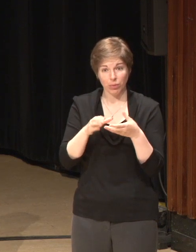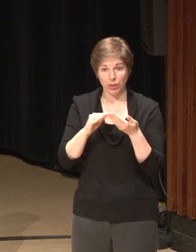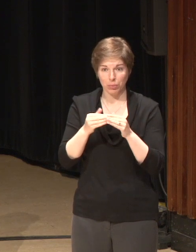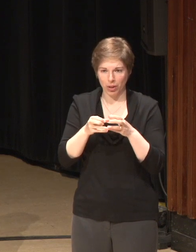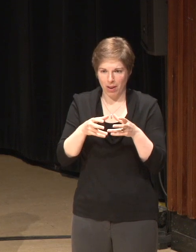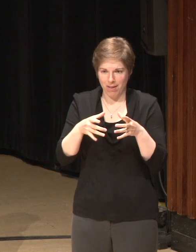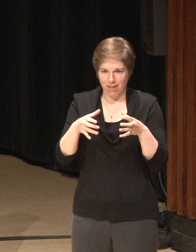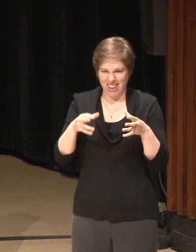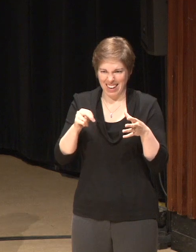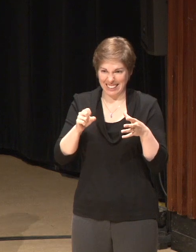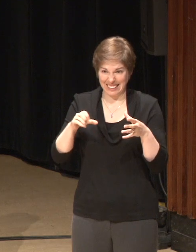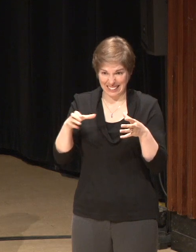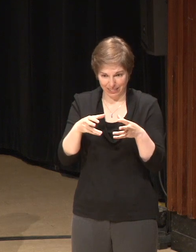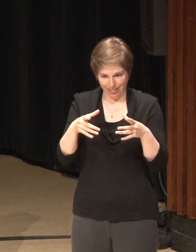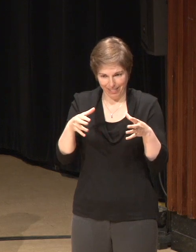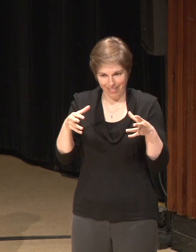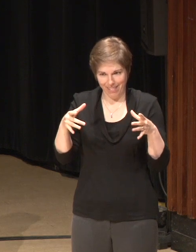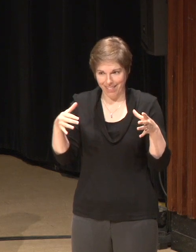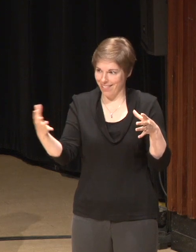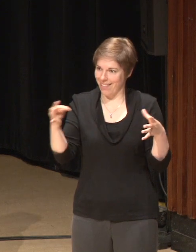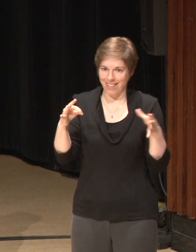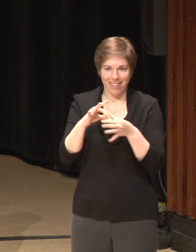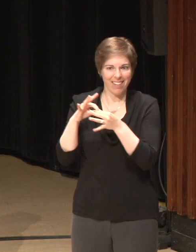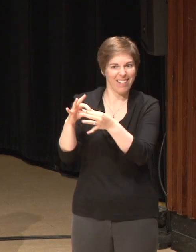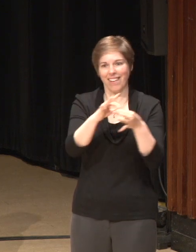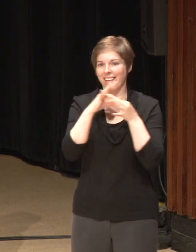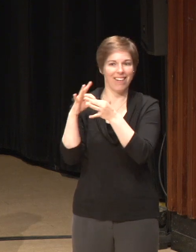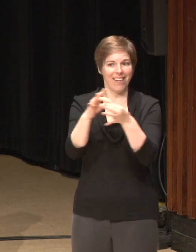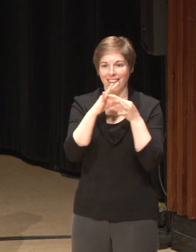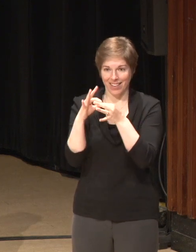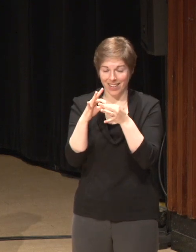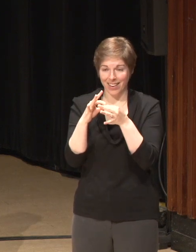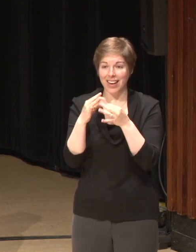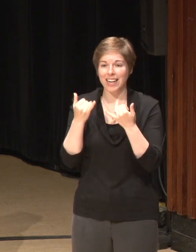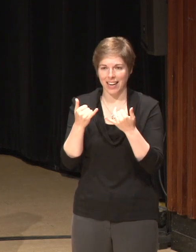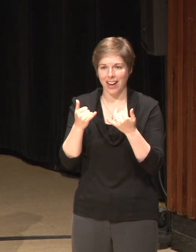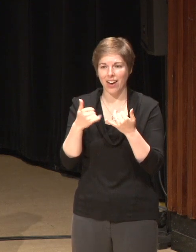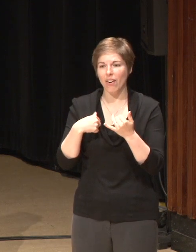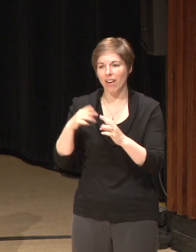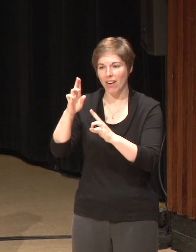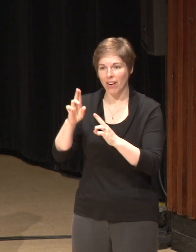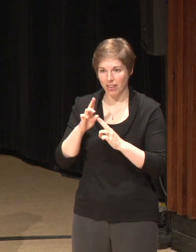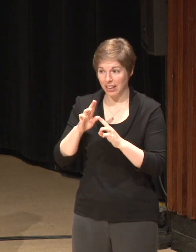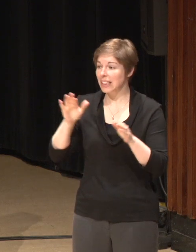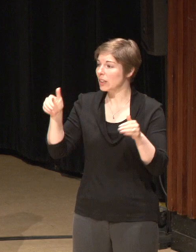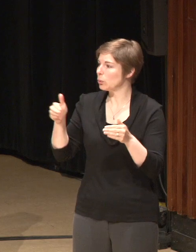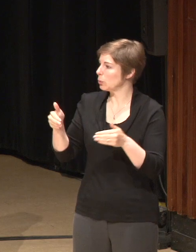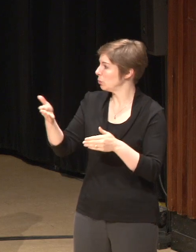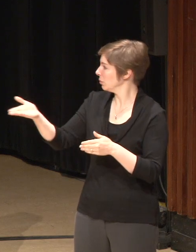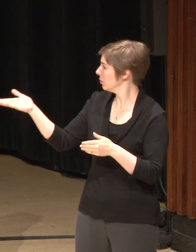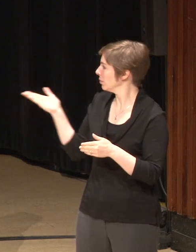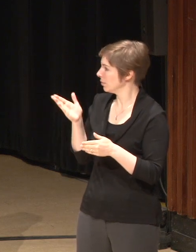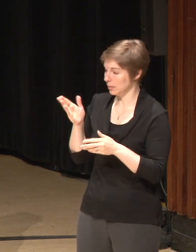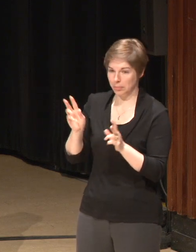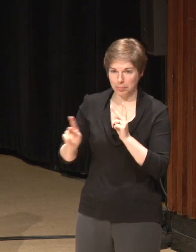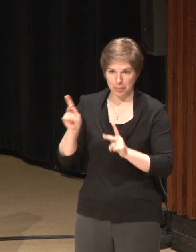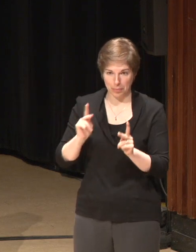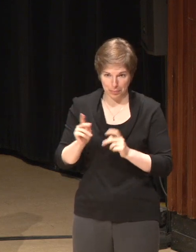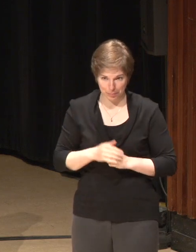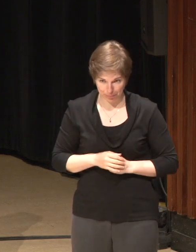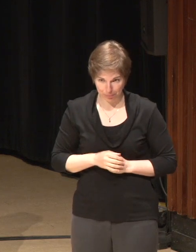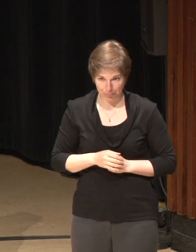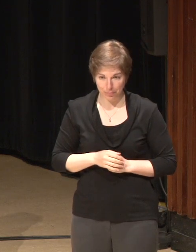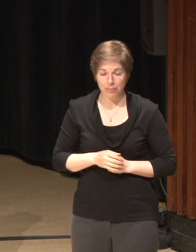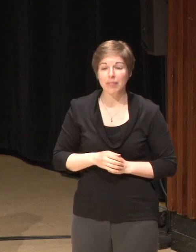us staying connected. I now have the honor of introducing the platform guests. Please hold